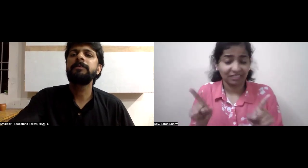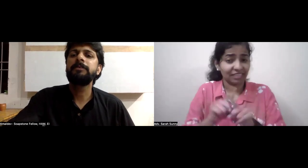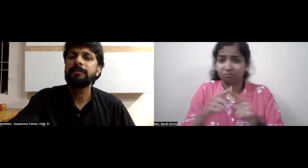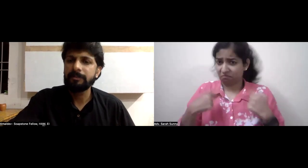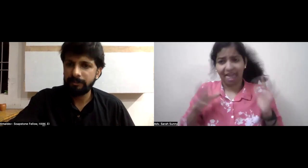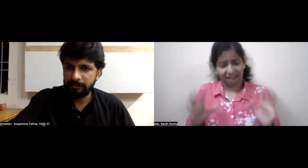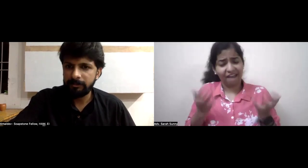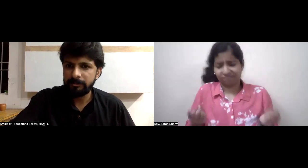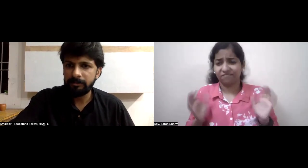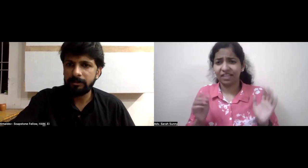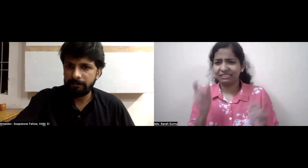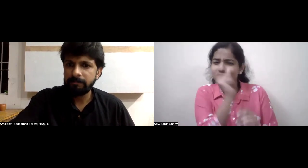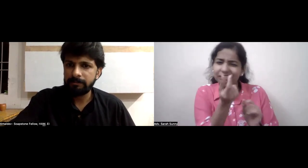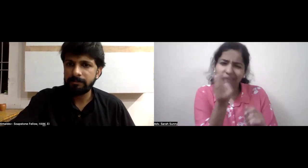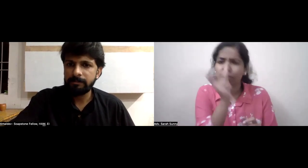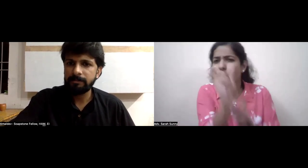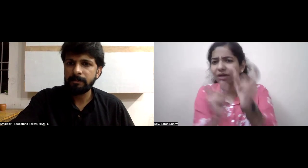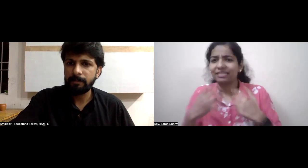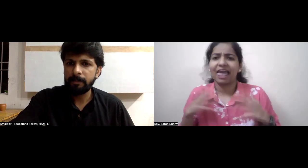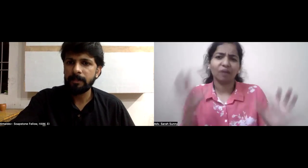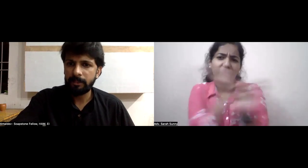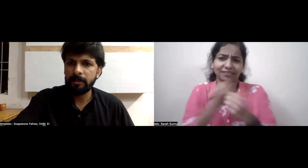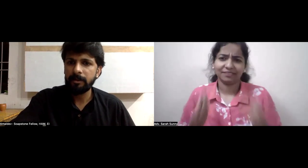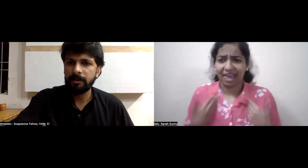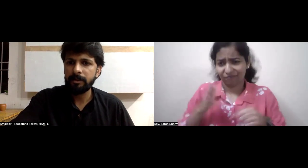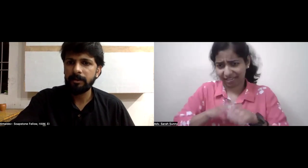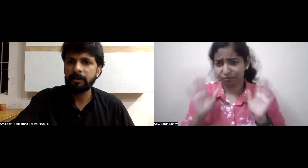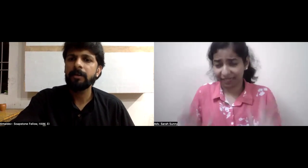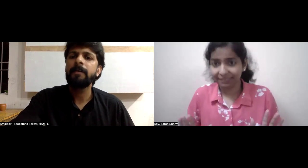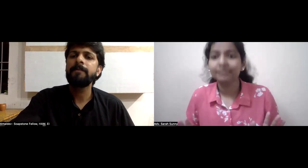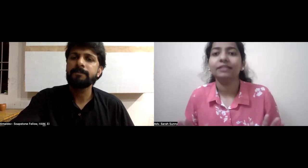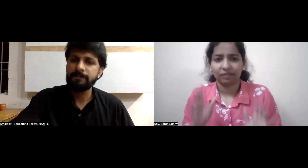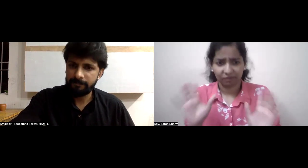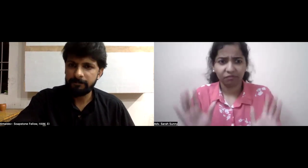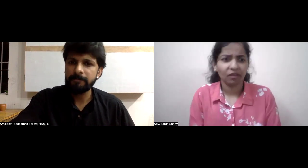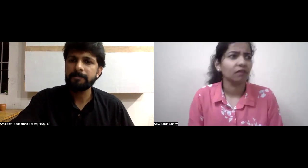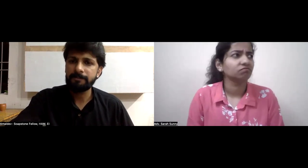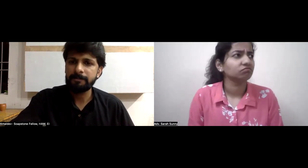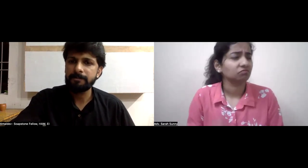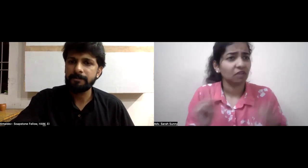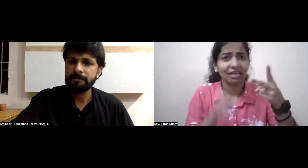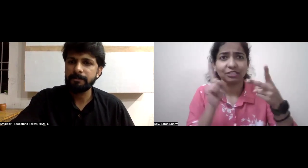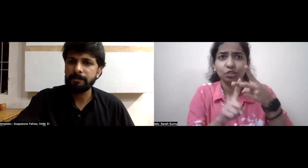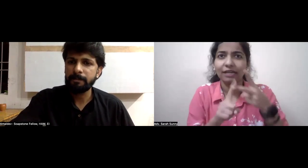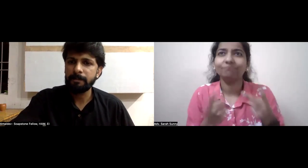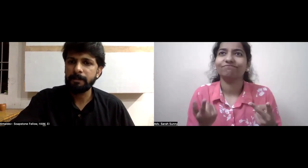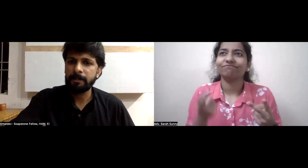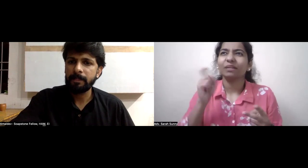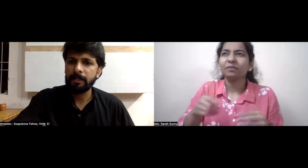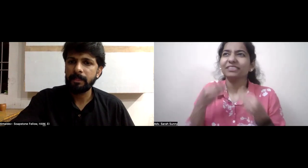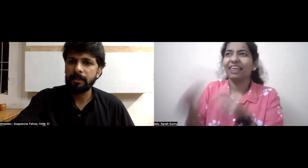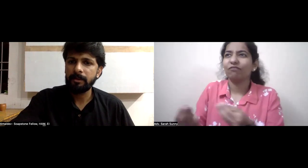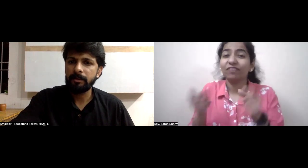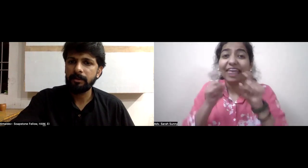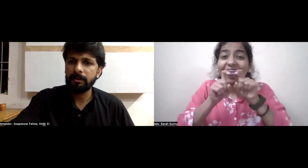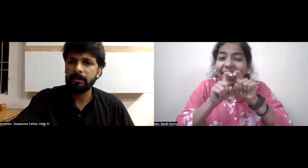Because right now, a lot of information gets missed in the process. I have that experience myself.